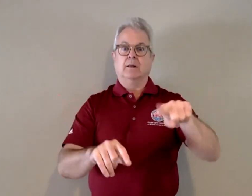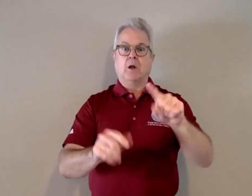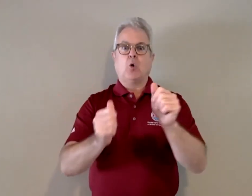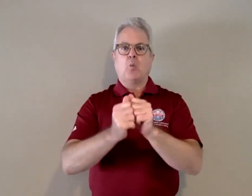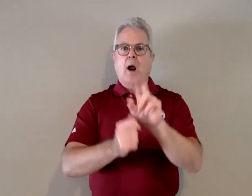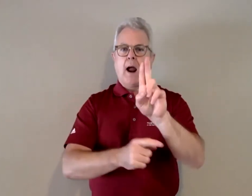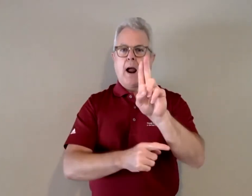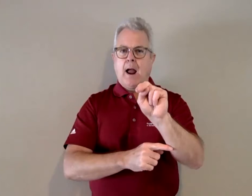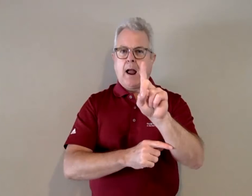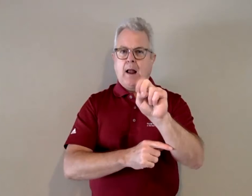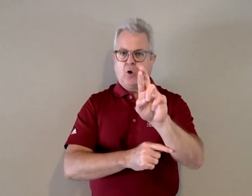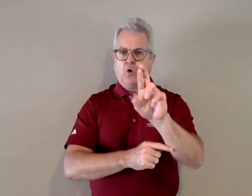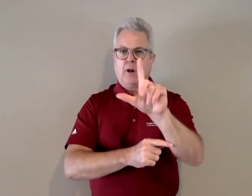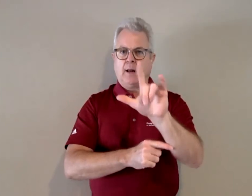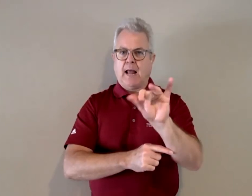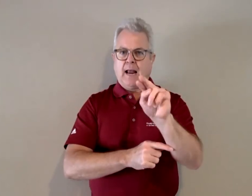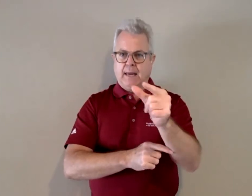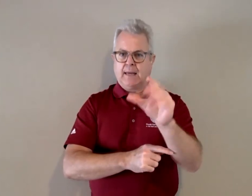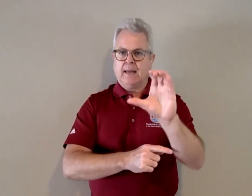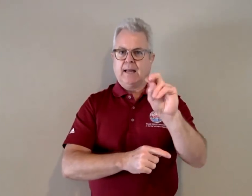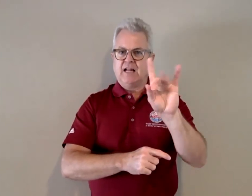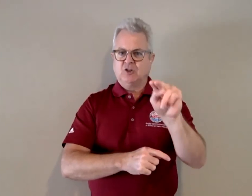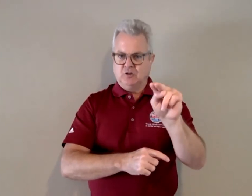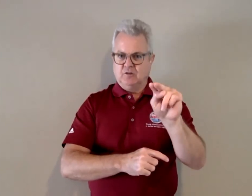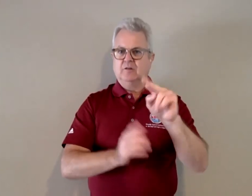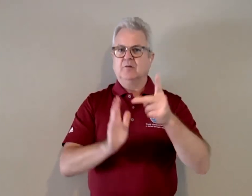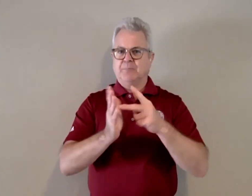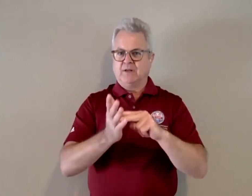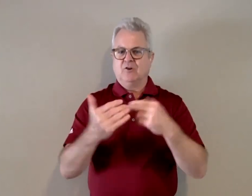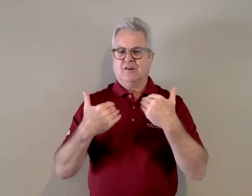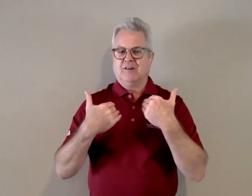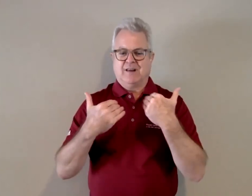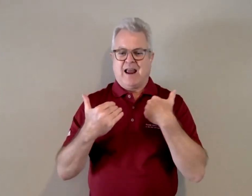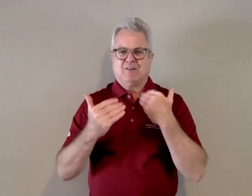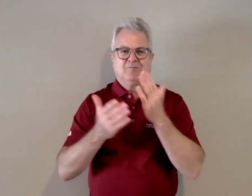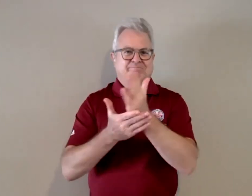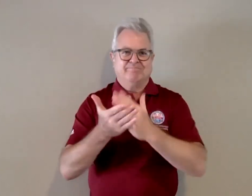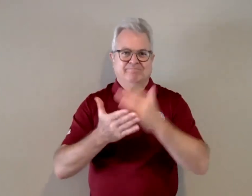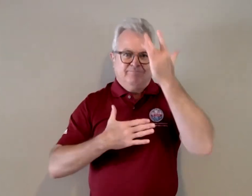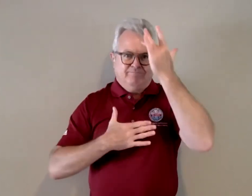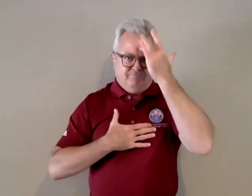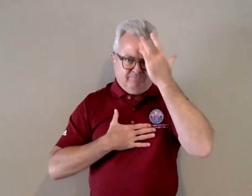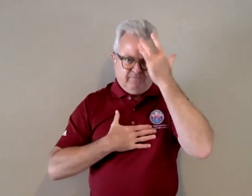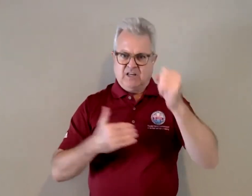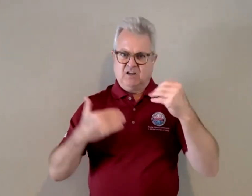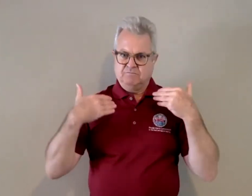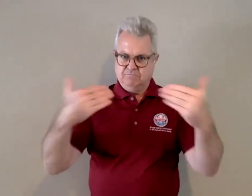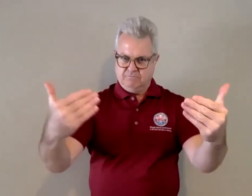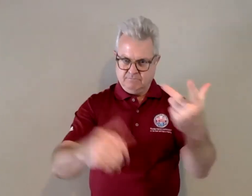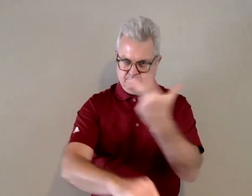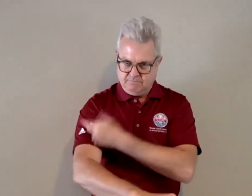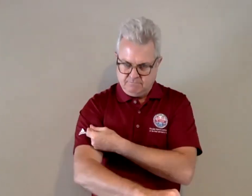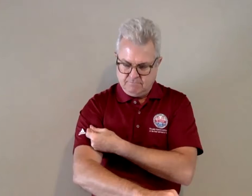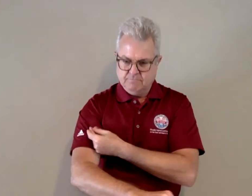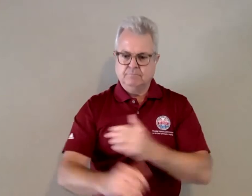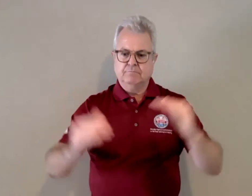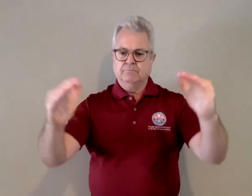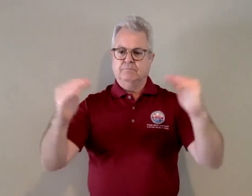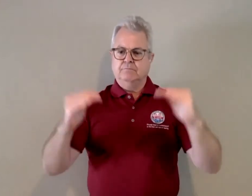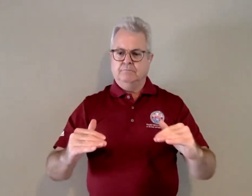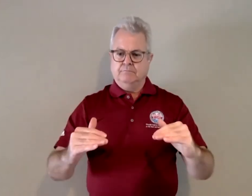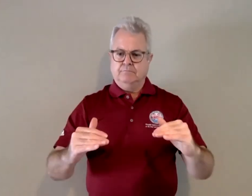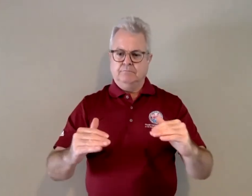to 49 who have underlying medical conditions. Again, meaning they have some sort